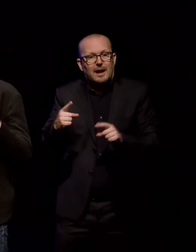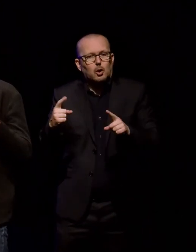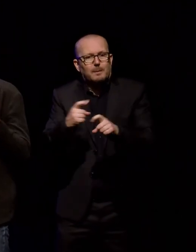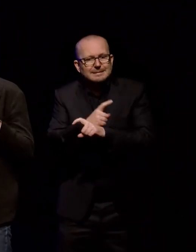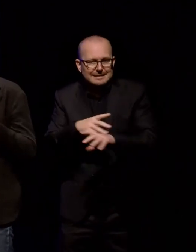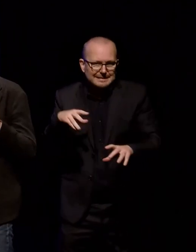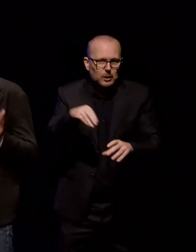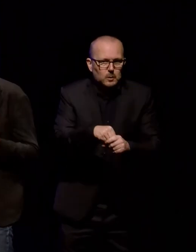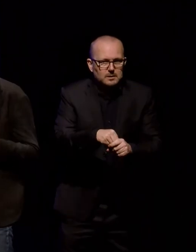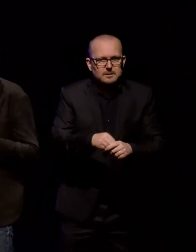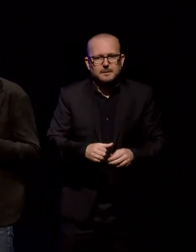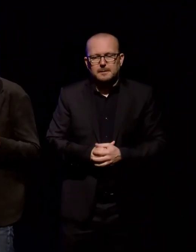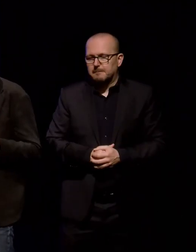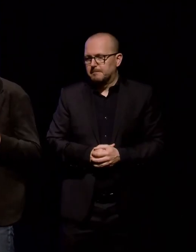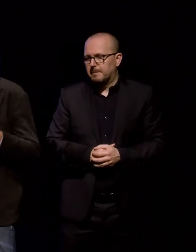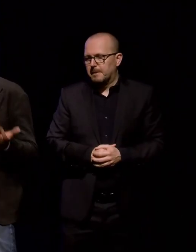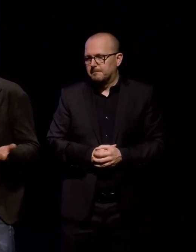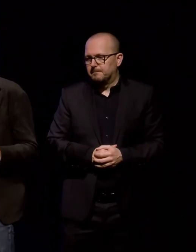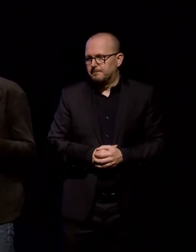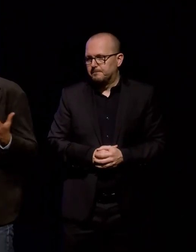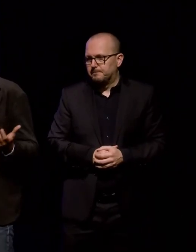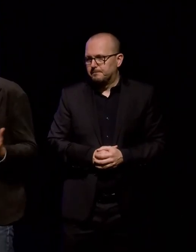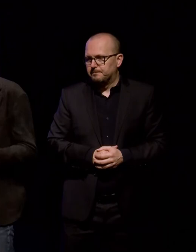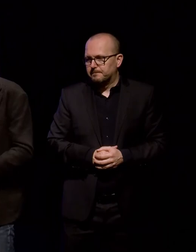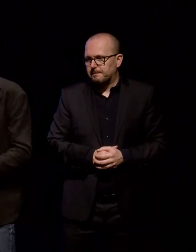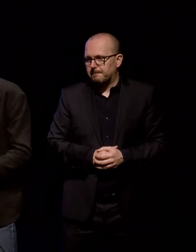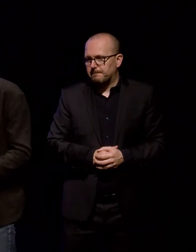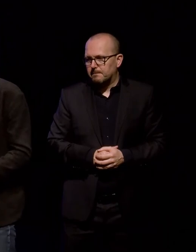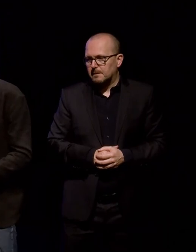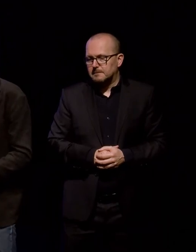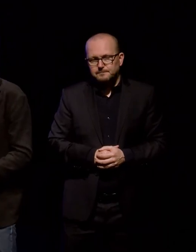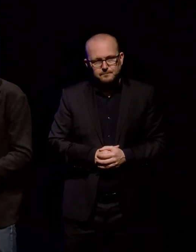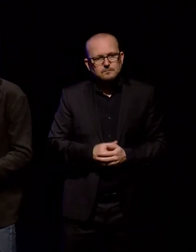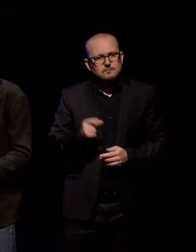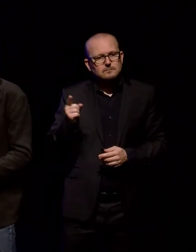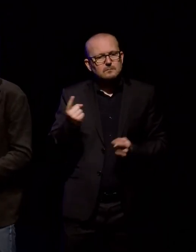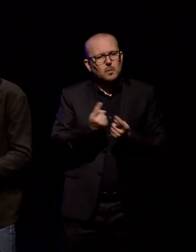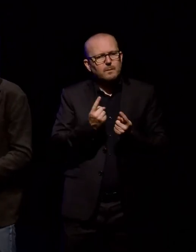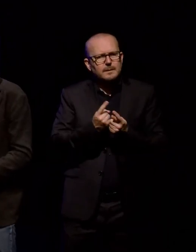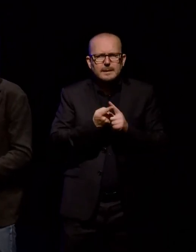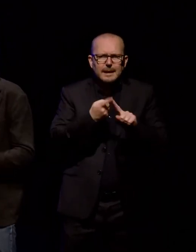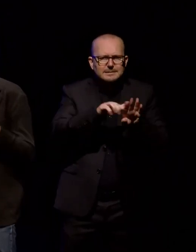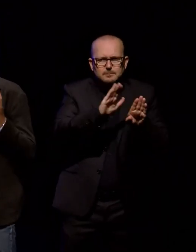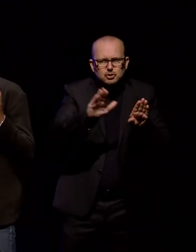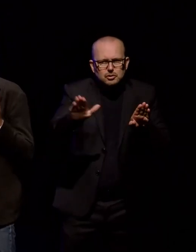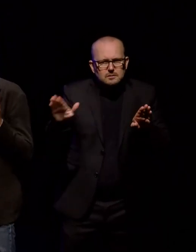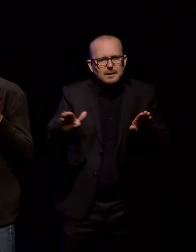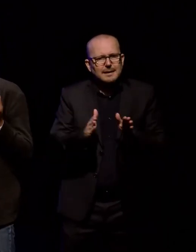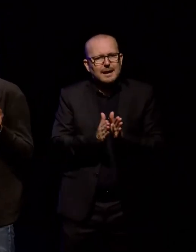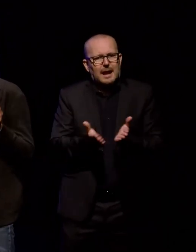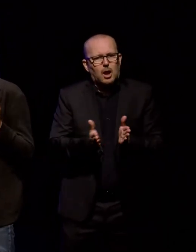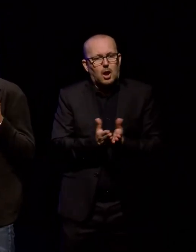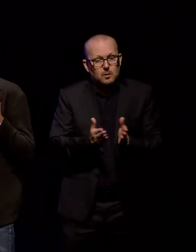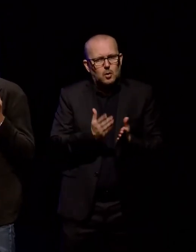quite quickly in the exhibition process and in the catalogue, and we did want to serve in the digital space, is the notion